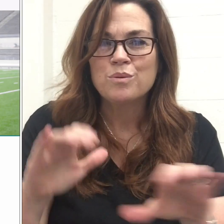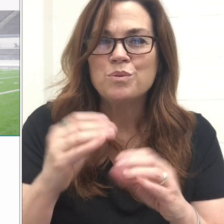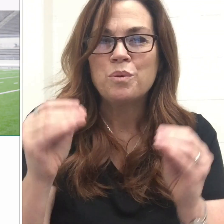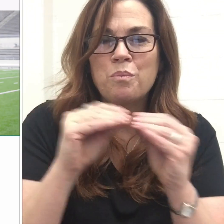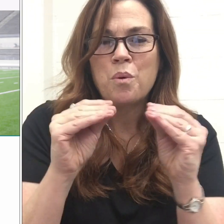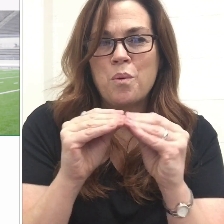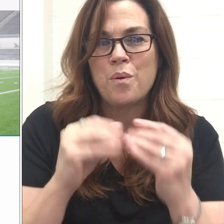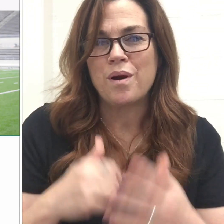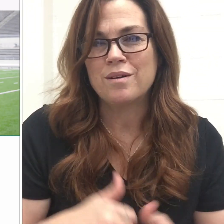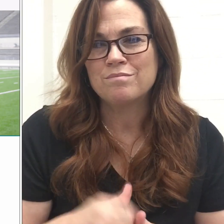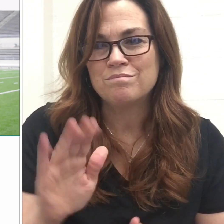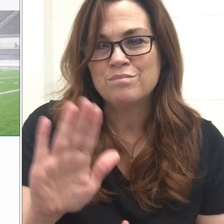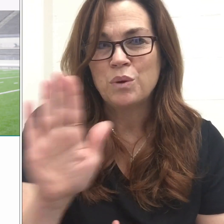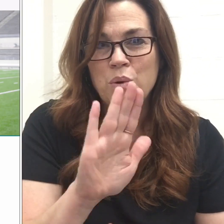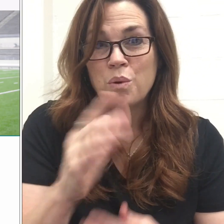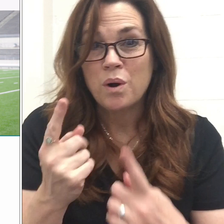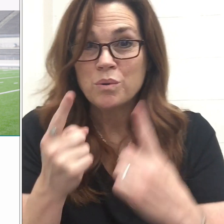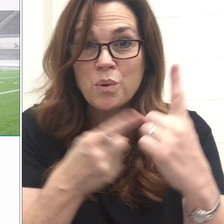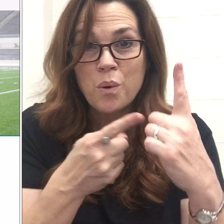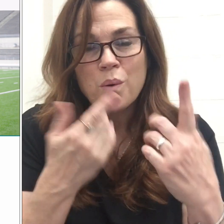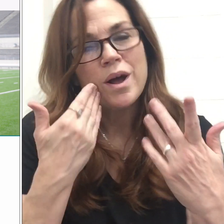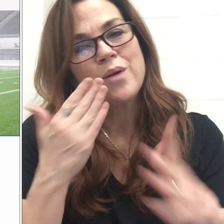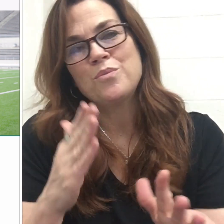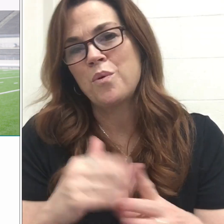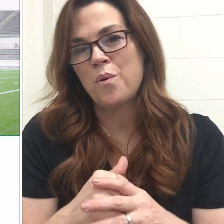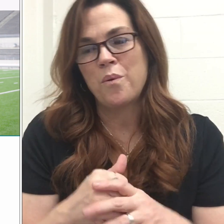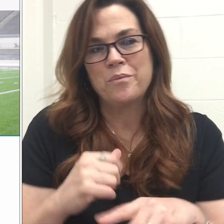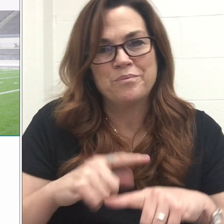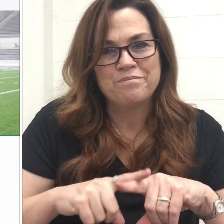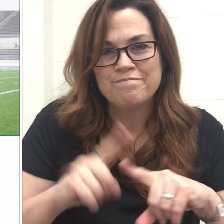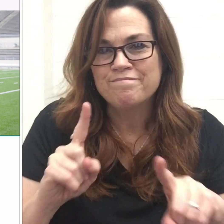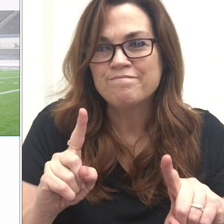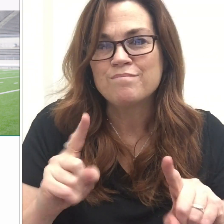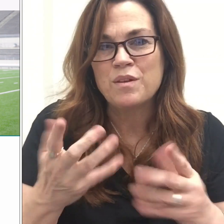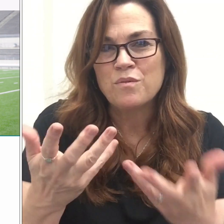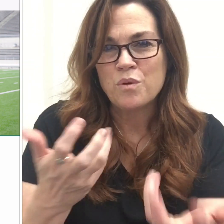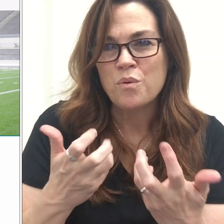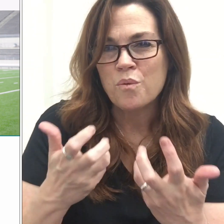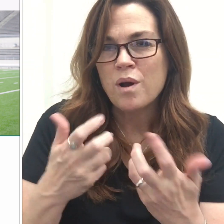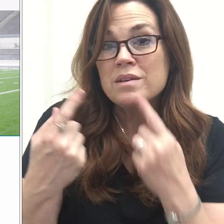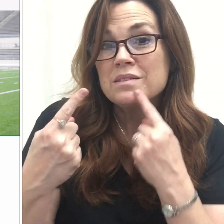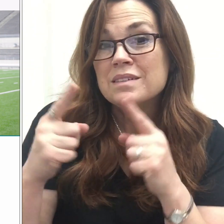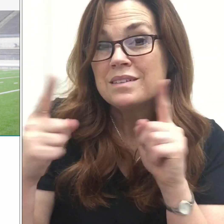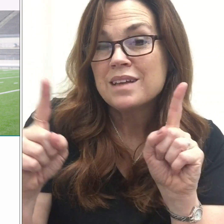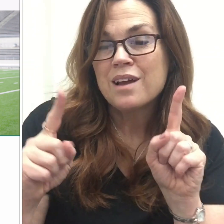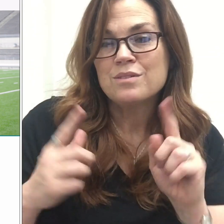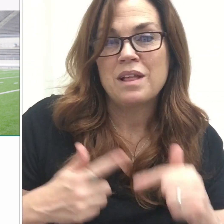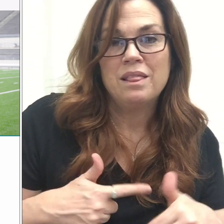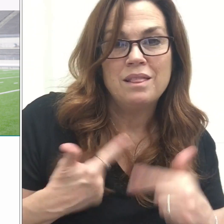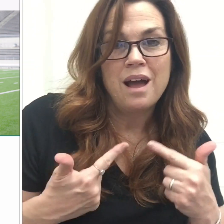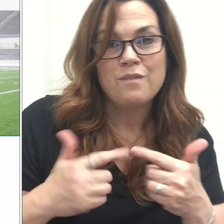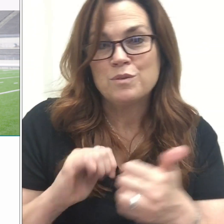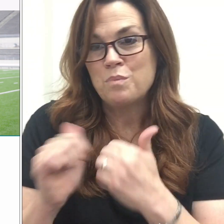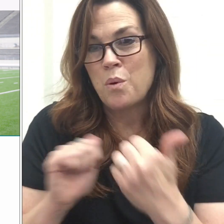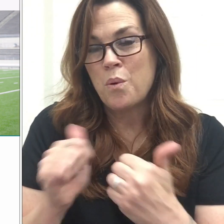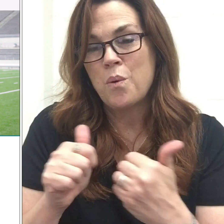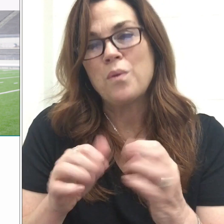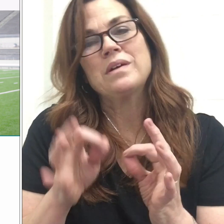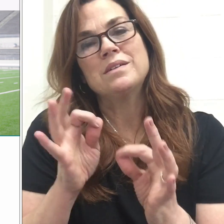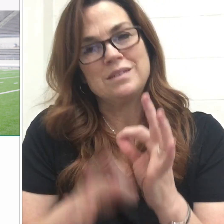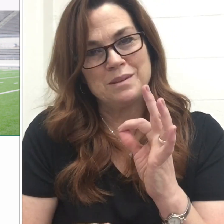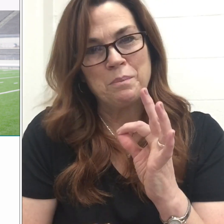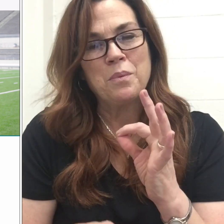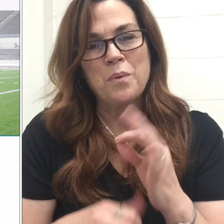or dreams, big or small, short-term or long, but I do know this, that if you want to find success in the game of sports, in the game of